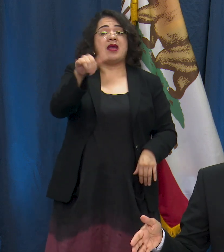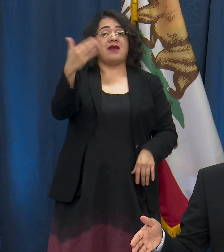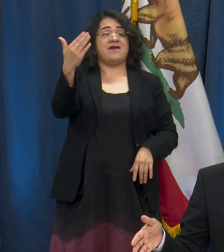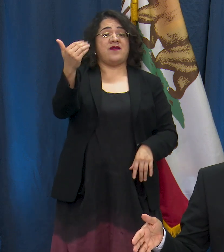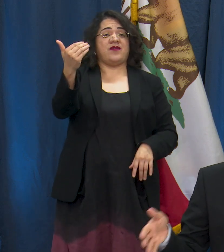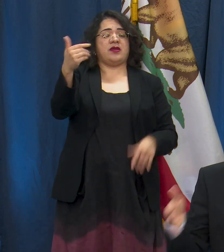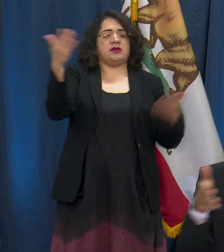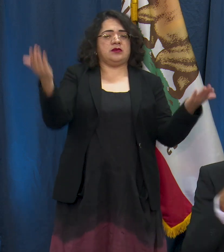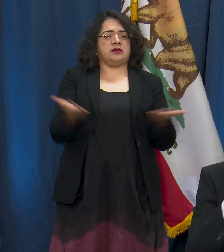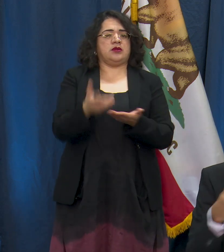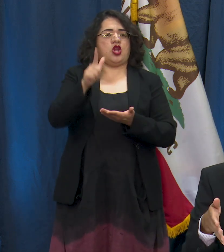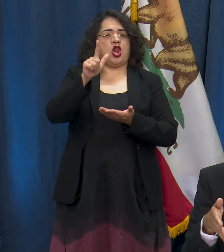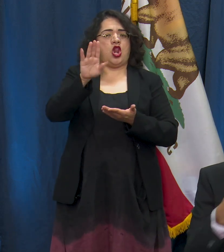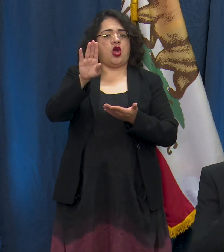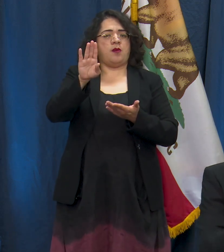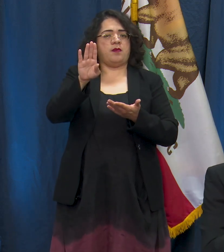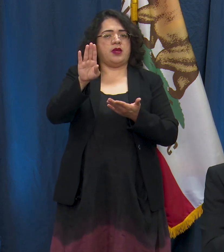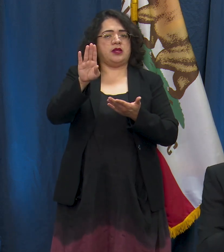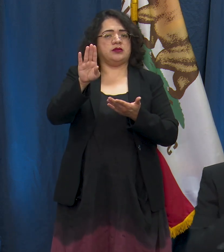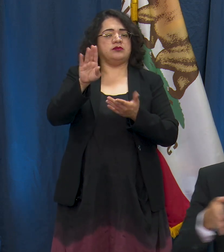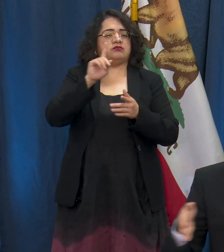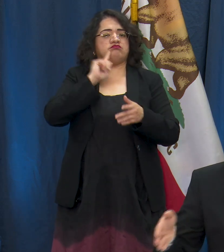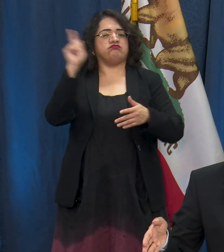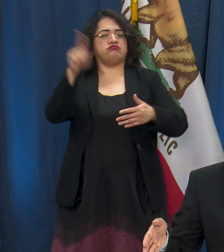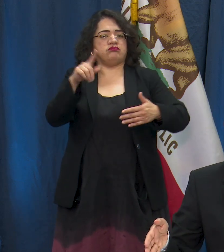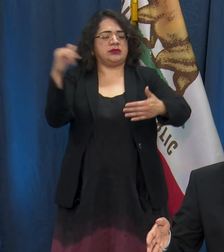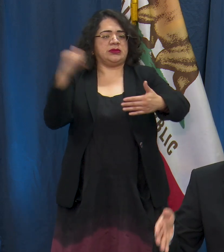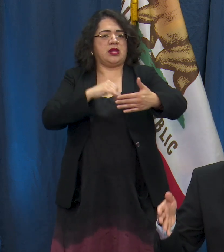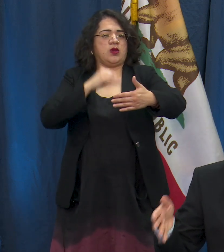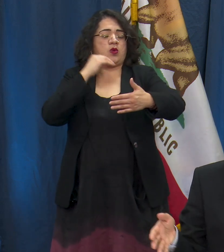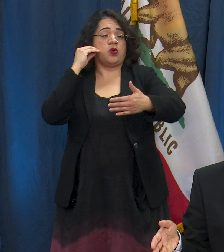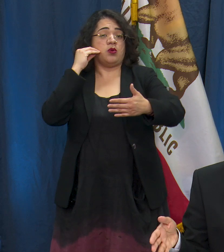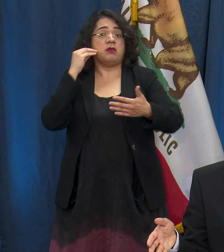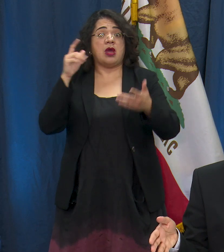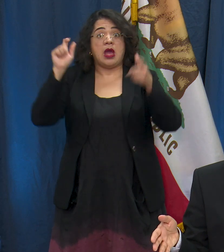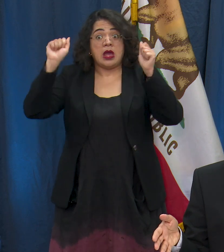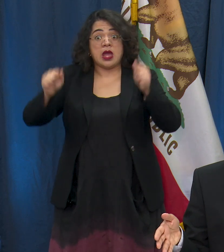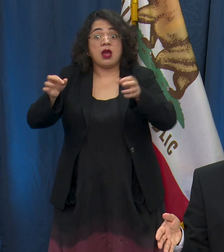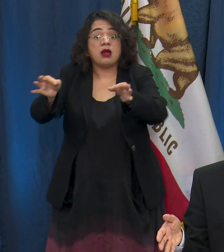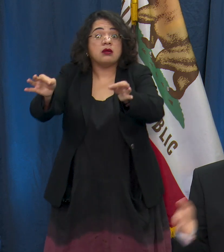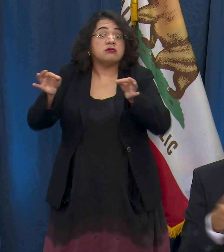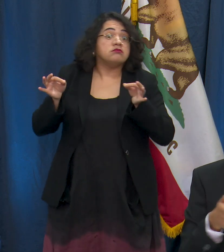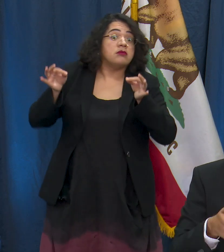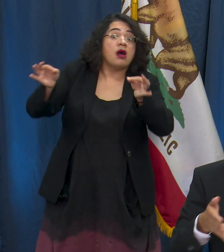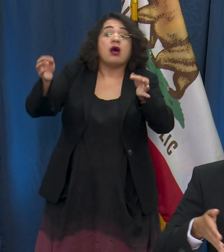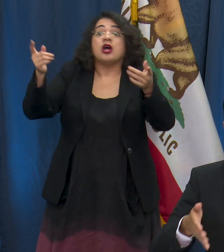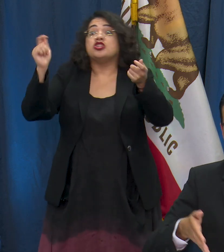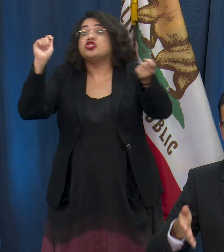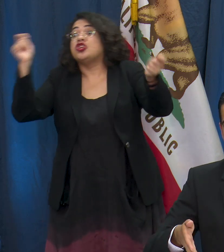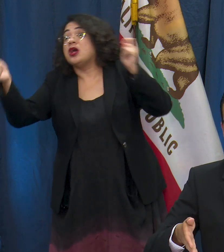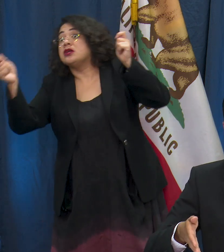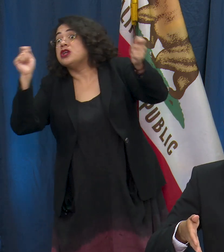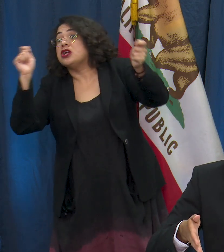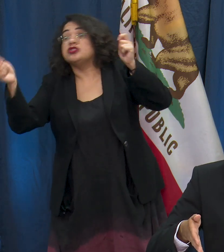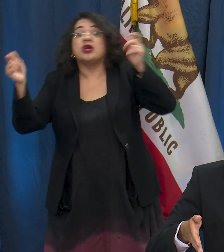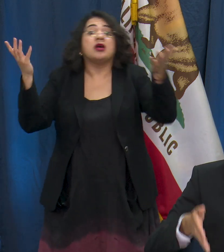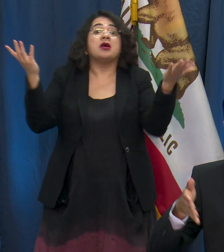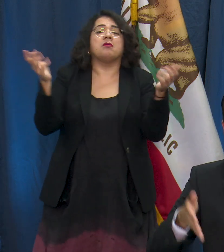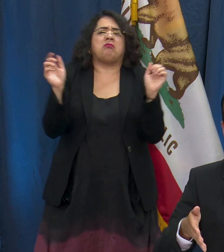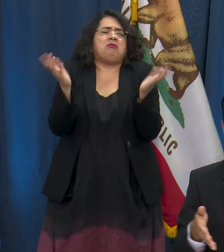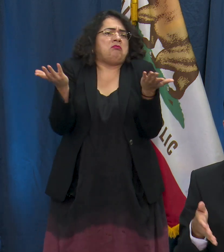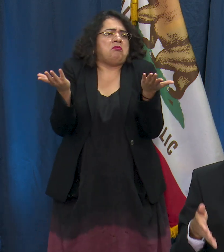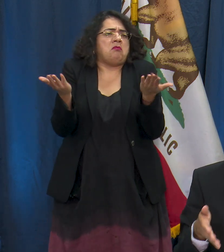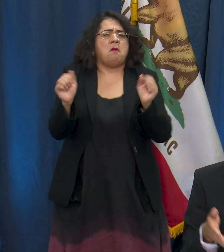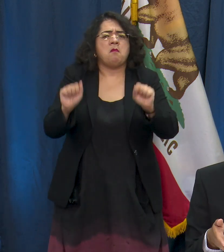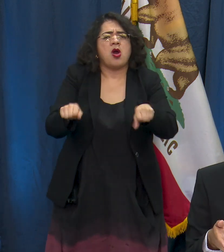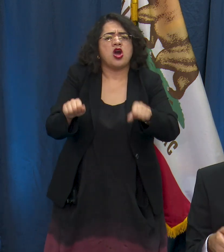place until. Could there be changes between now and then? Absolutely. But that's not happening this weekend. And